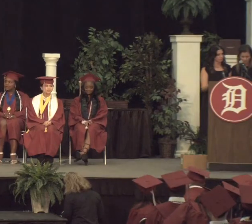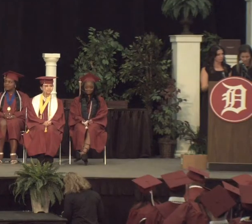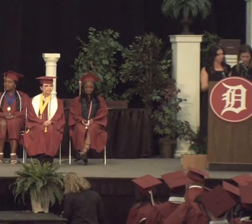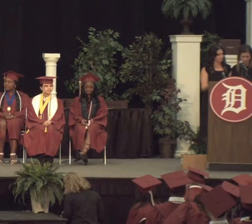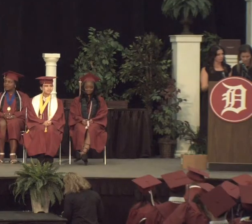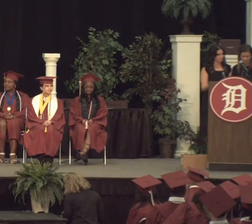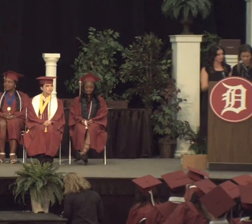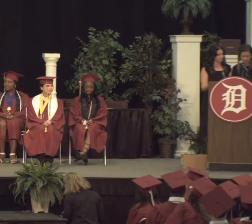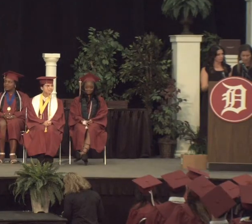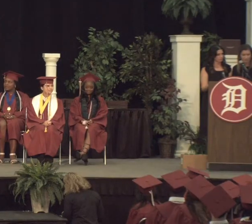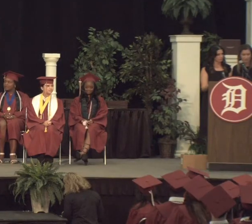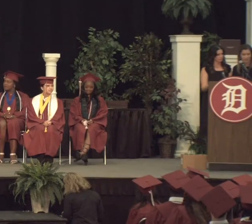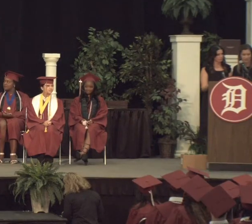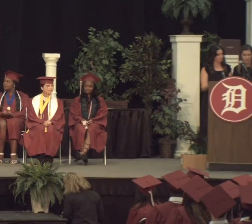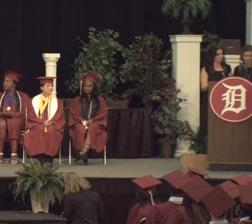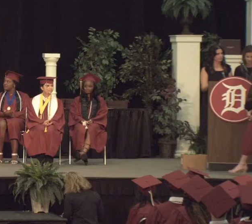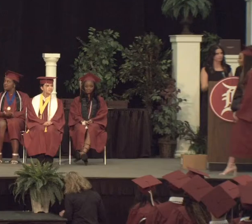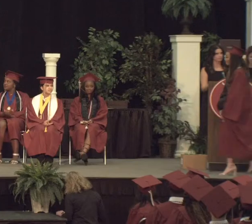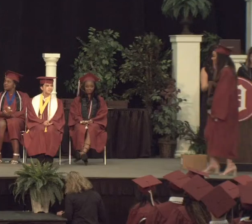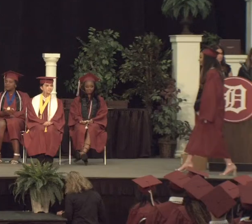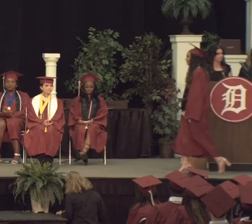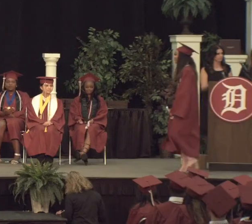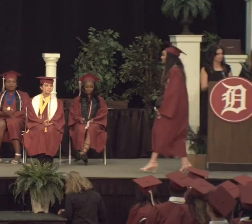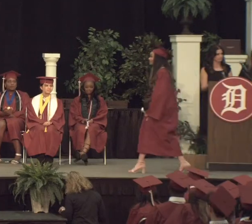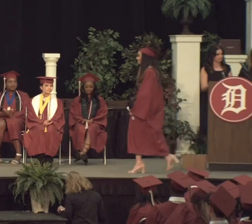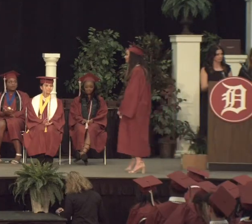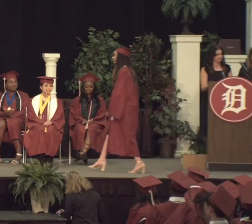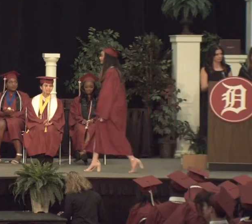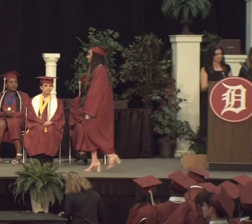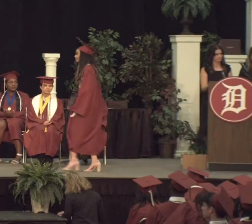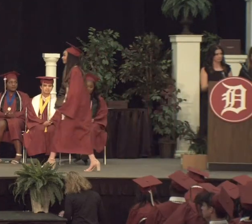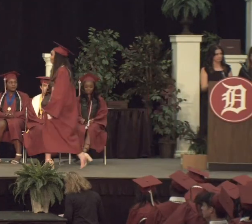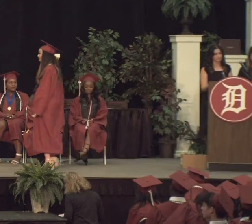Brijan Davis, magna cum laude.